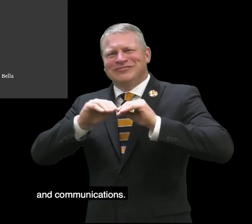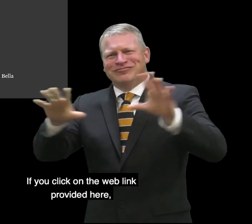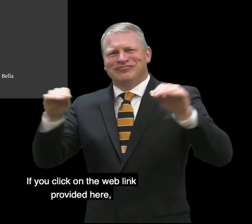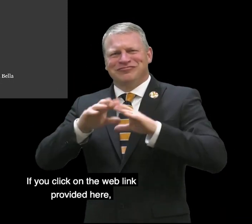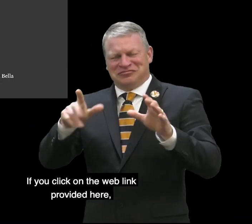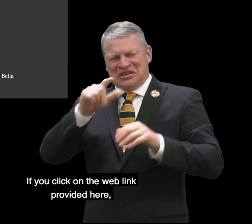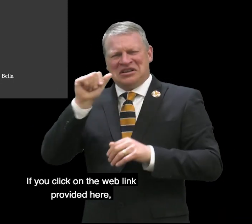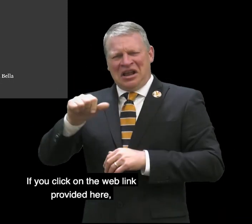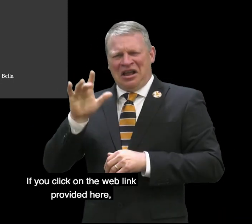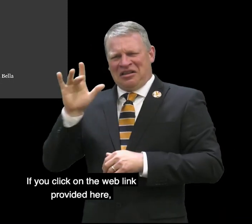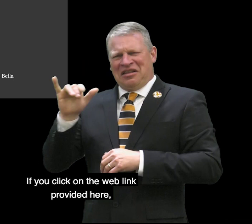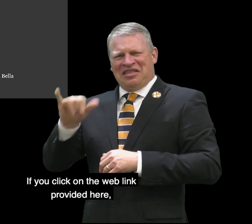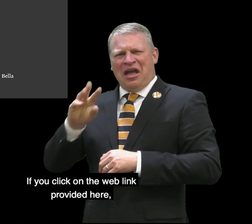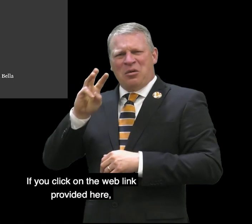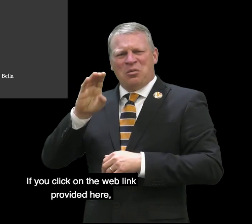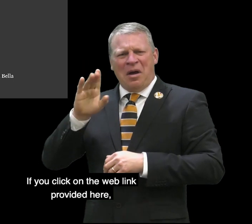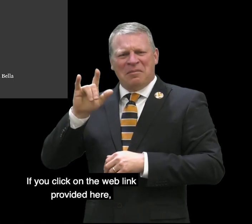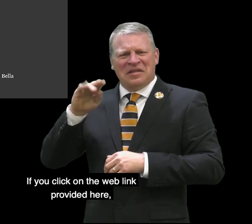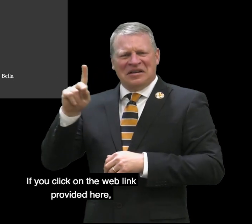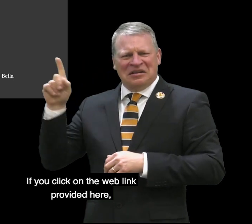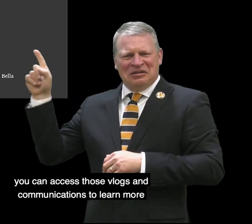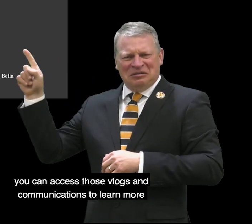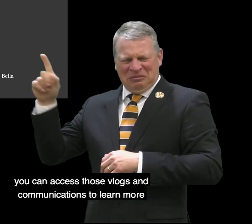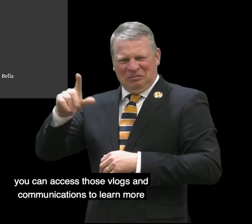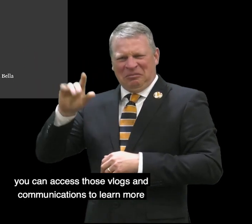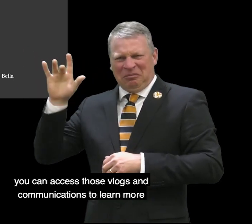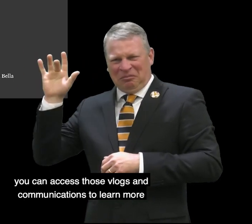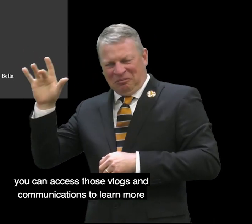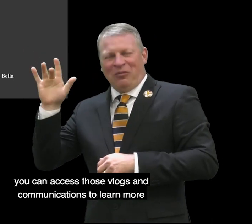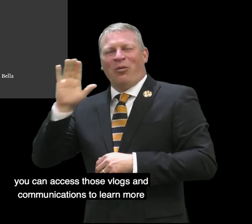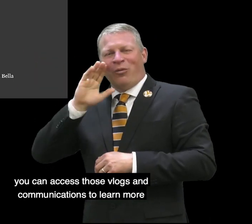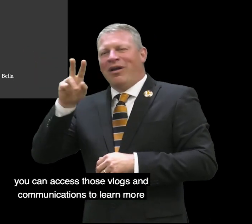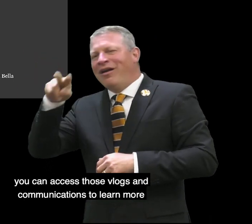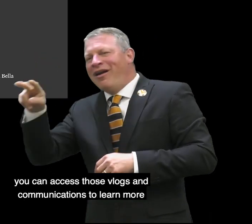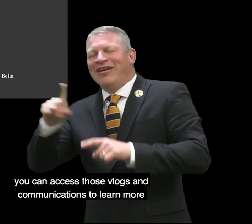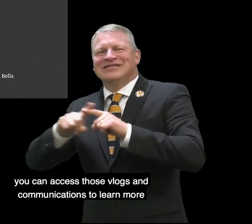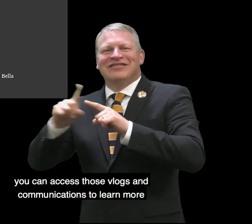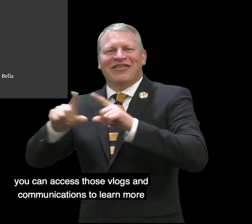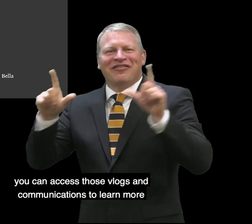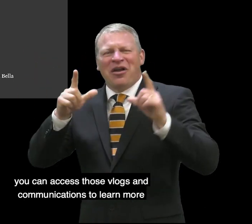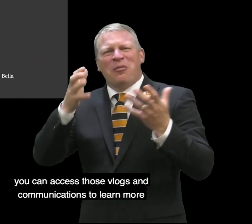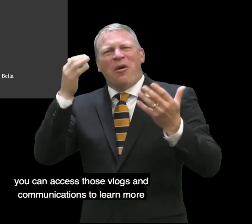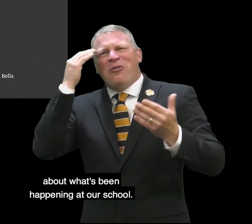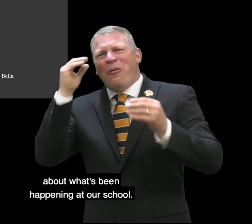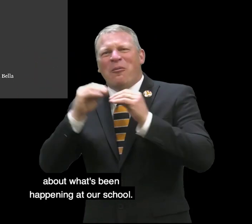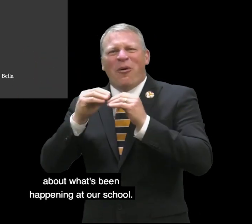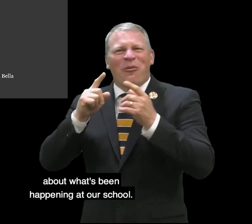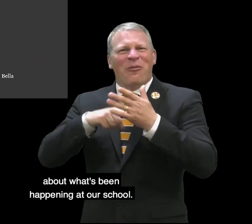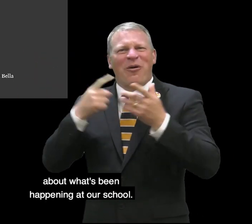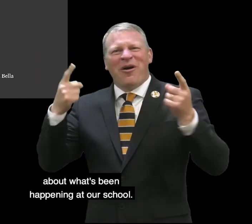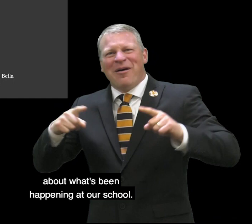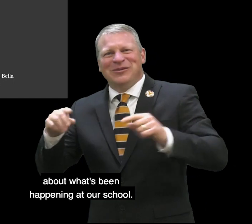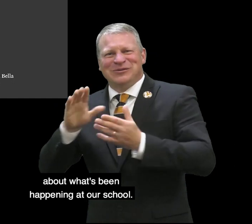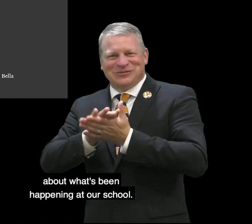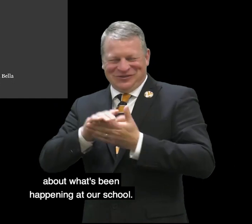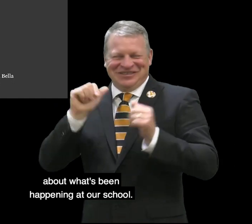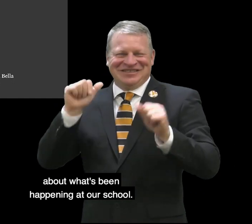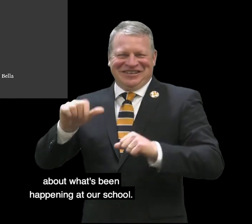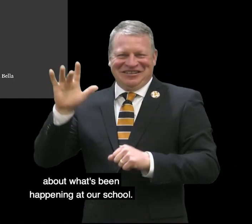and communications. If you click on the web link provided here, you can access those vlogs and communications to learn more about what's been happening